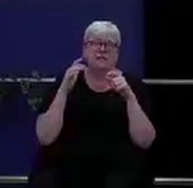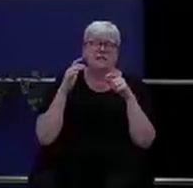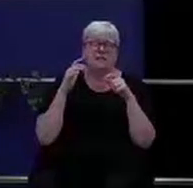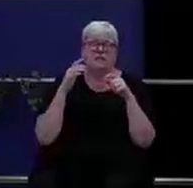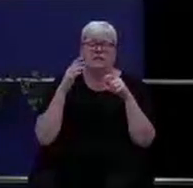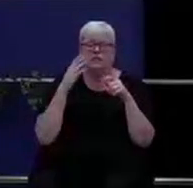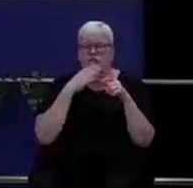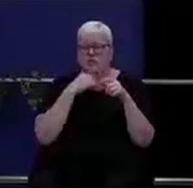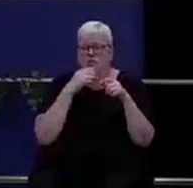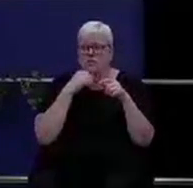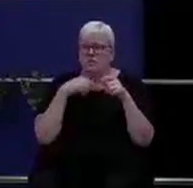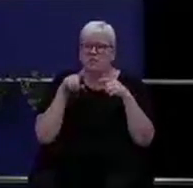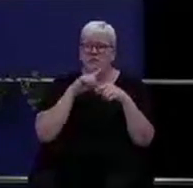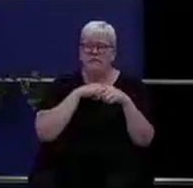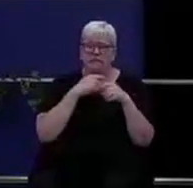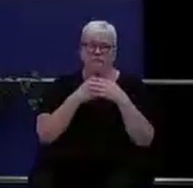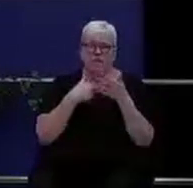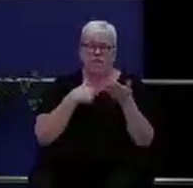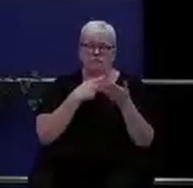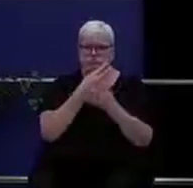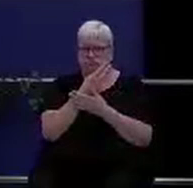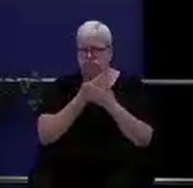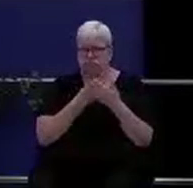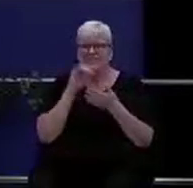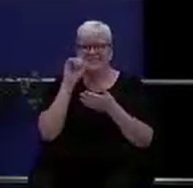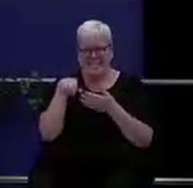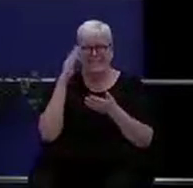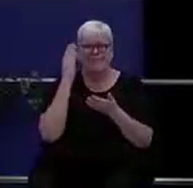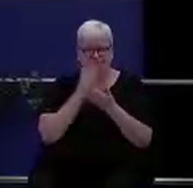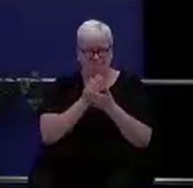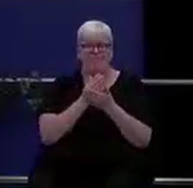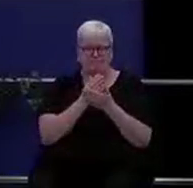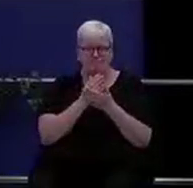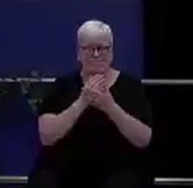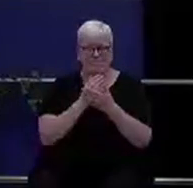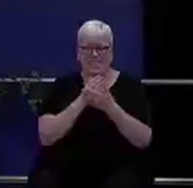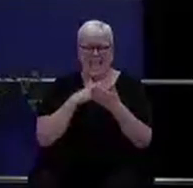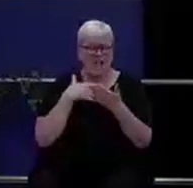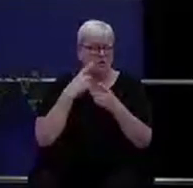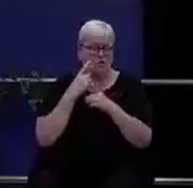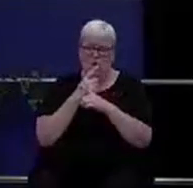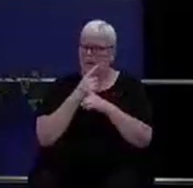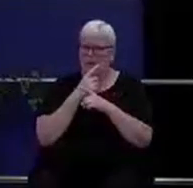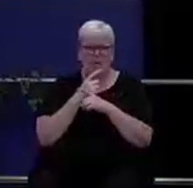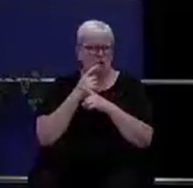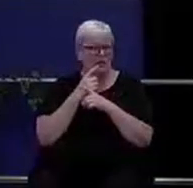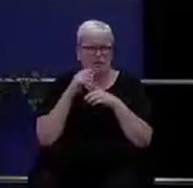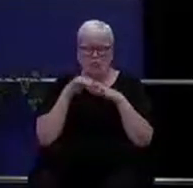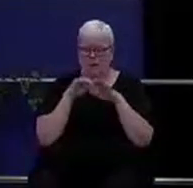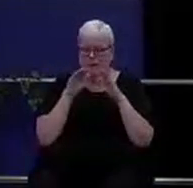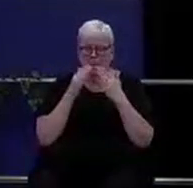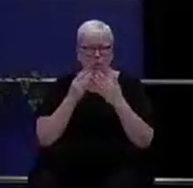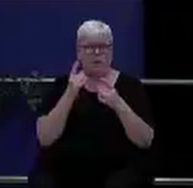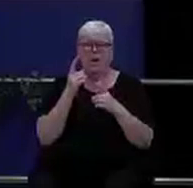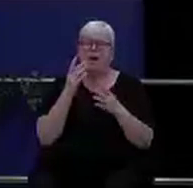useful for decomposing carrion? For sure, yeah. It's not something I particularly talk about, but